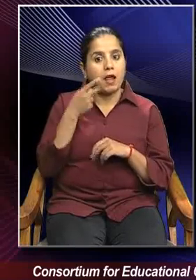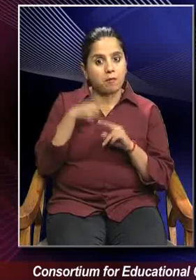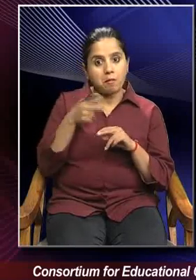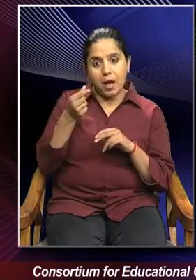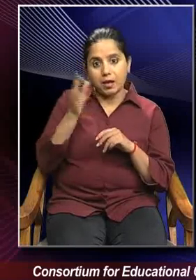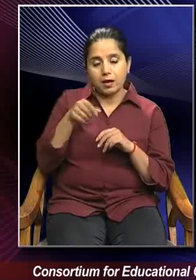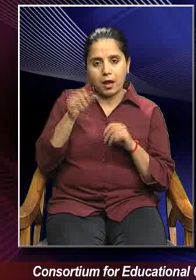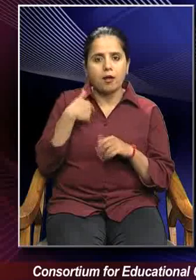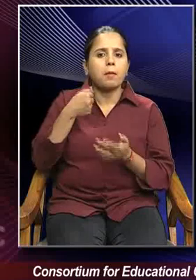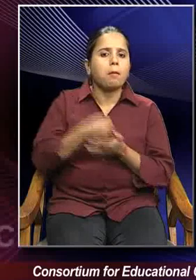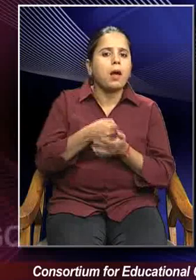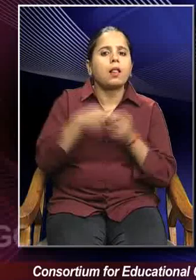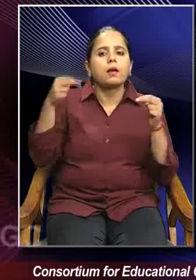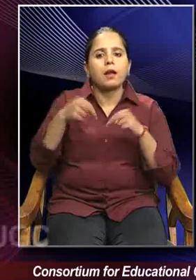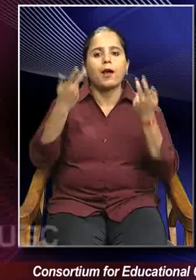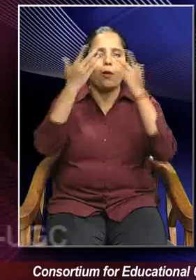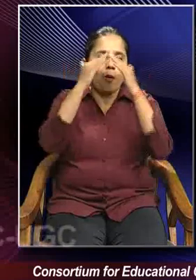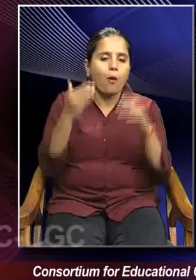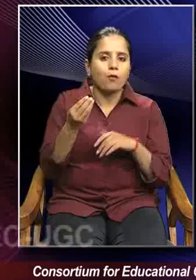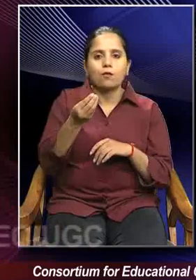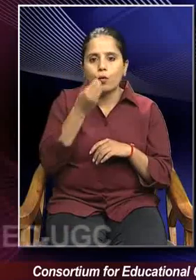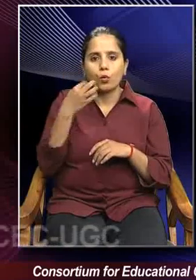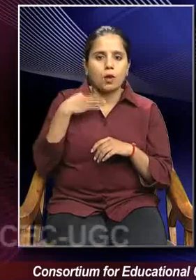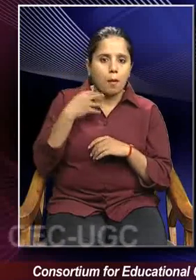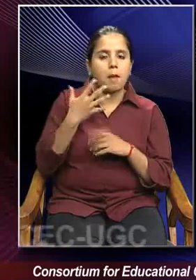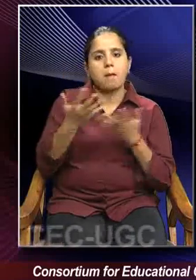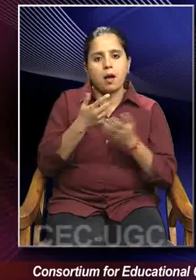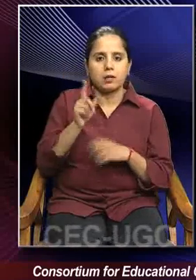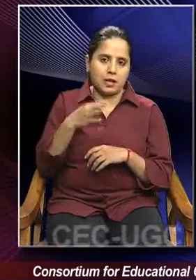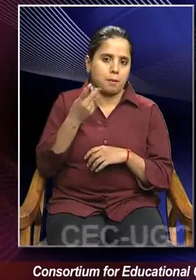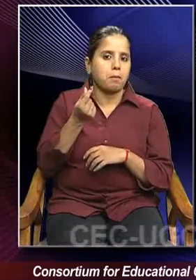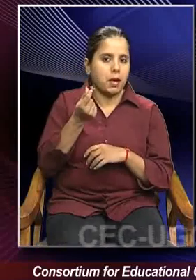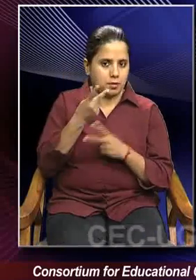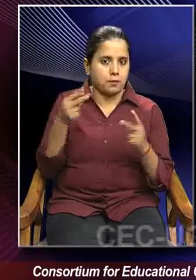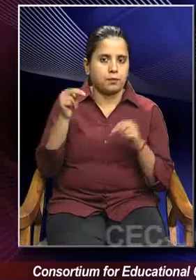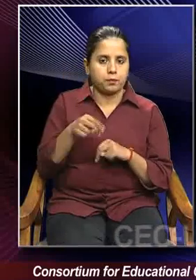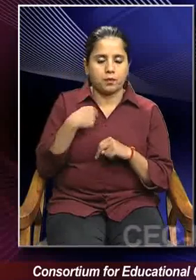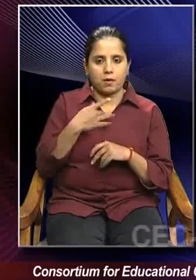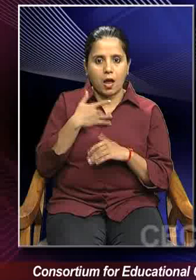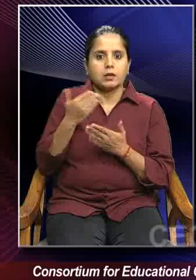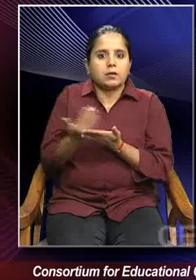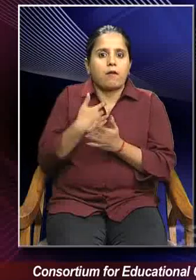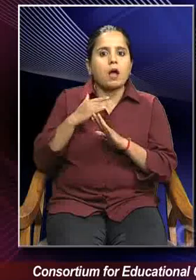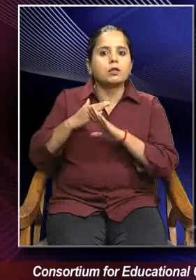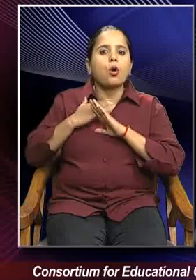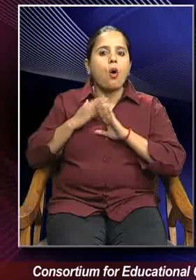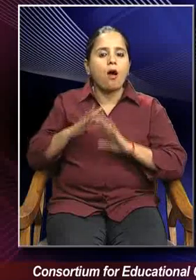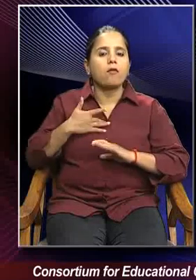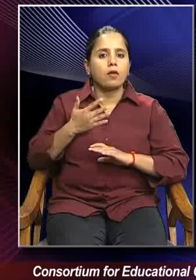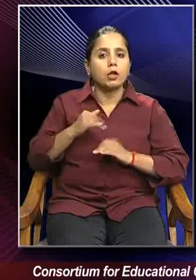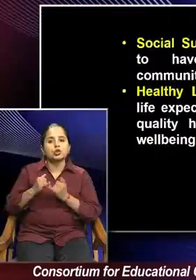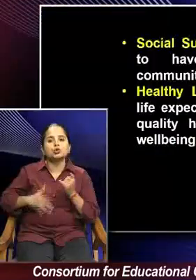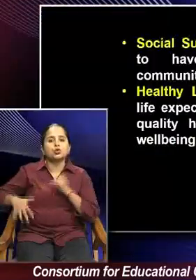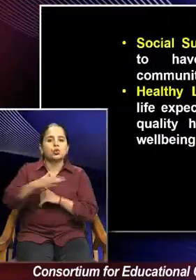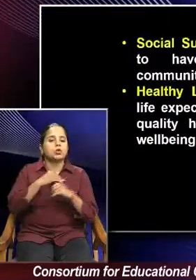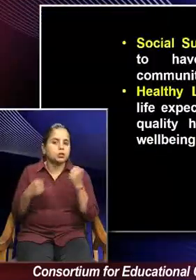one's fundamental necessities and provide one sense of security. Social